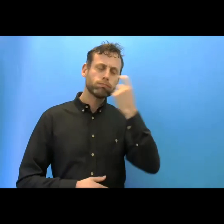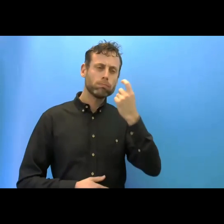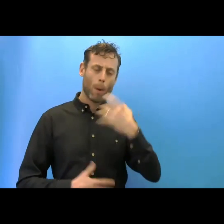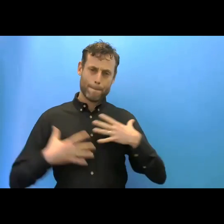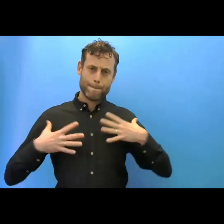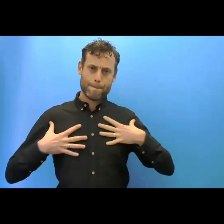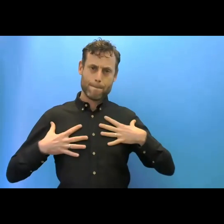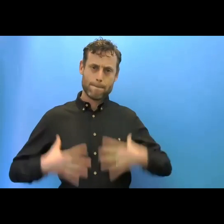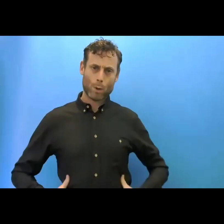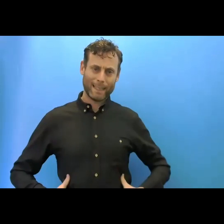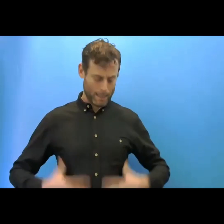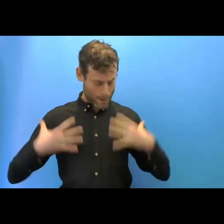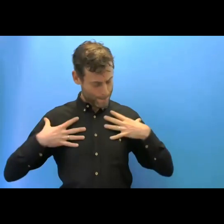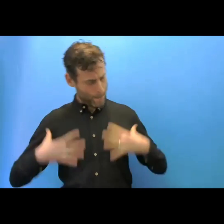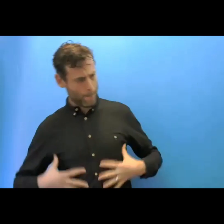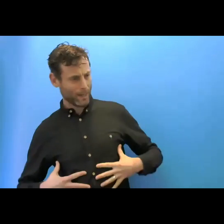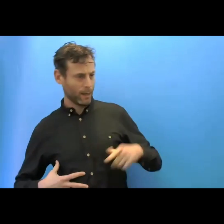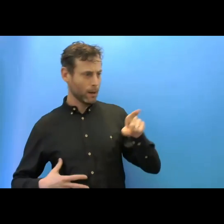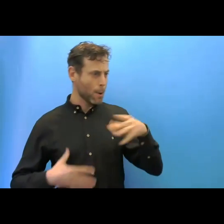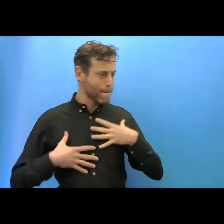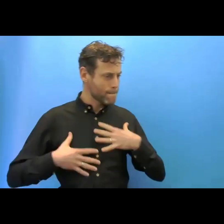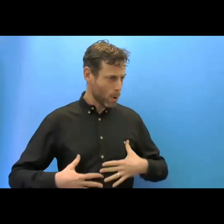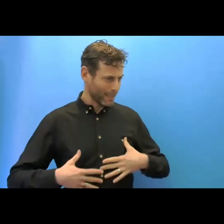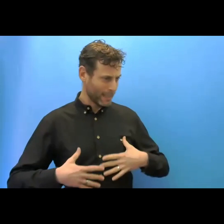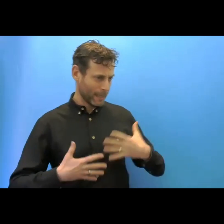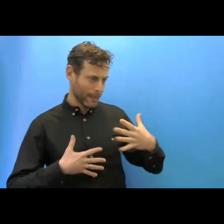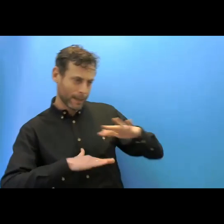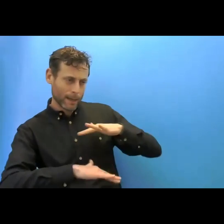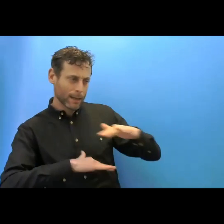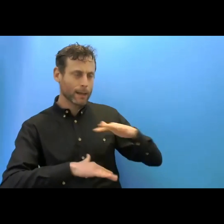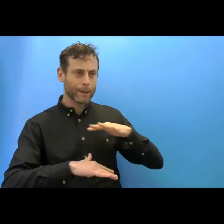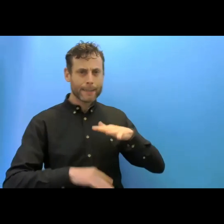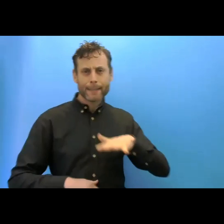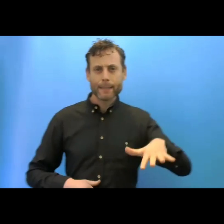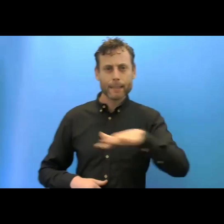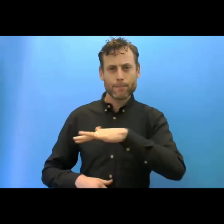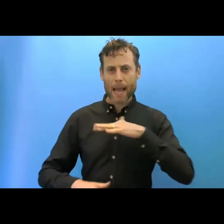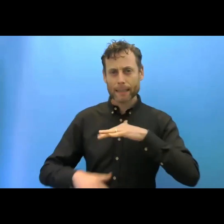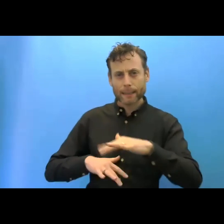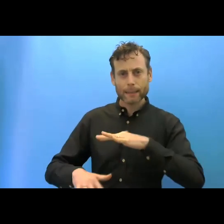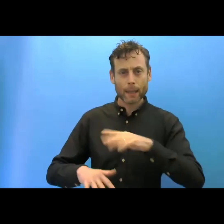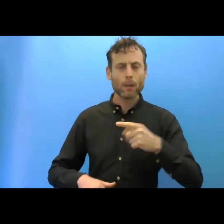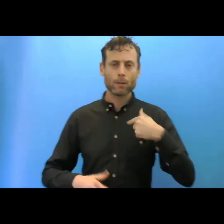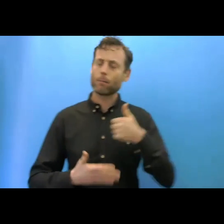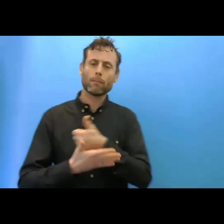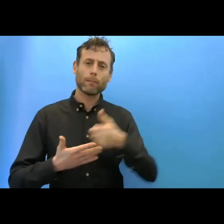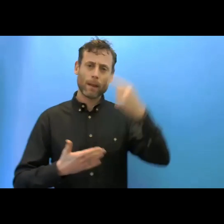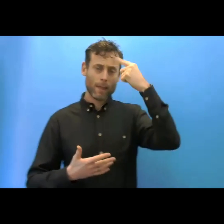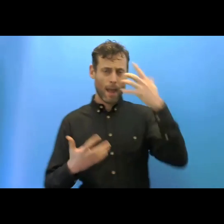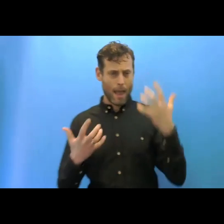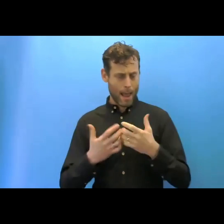other bodies and space and society in general. So I'm really interested in juxtaposing my body and sometimes the body